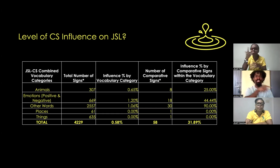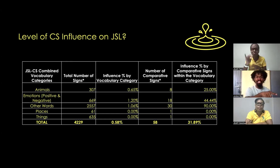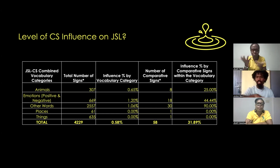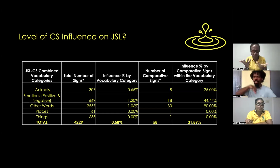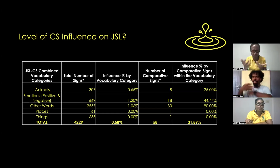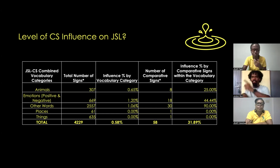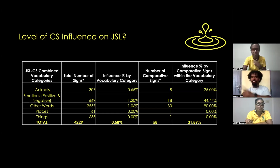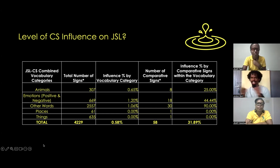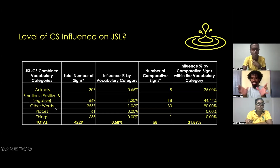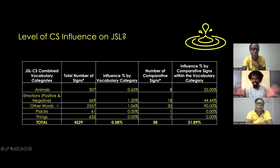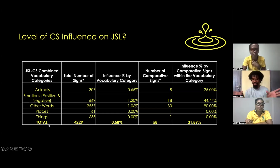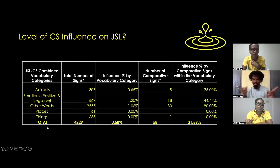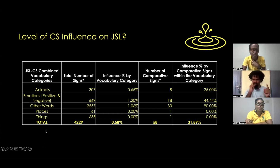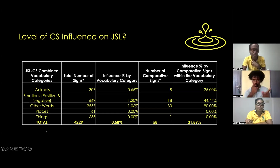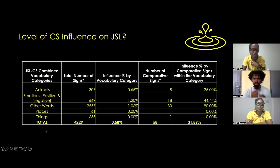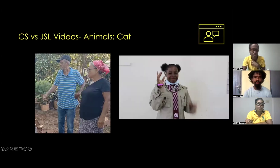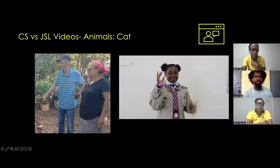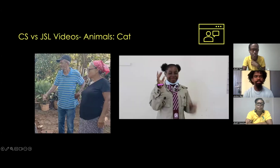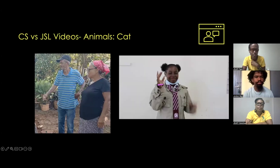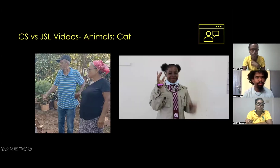JSL and country sign, what the signs look like.